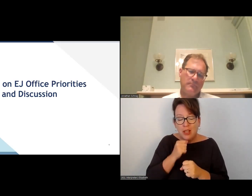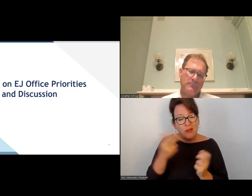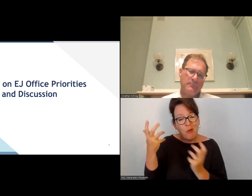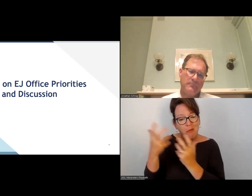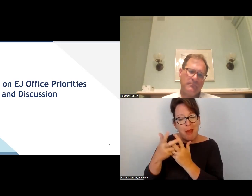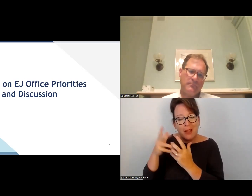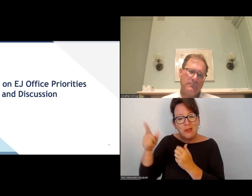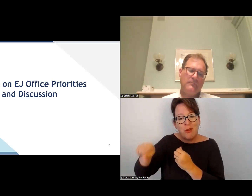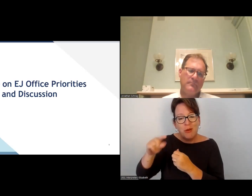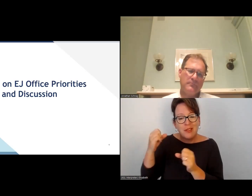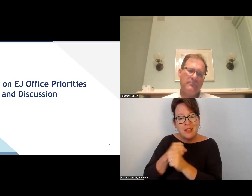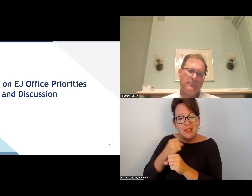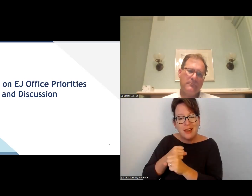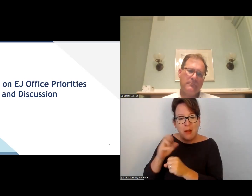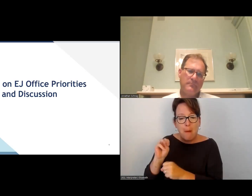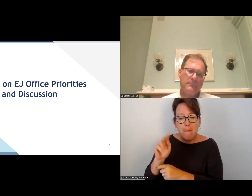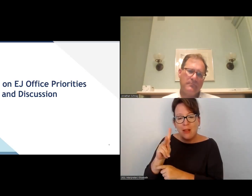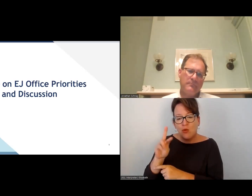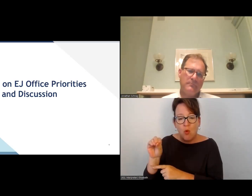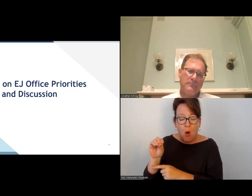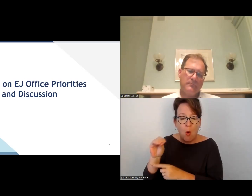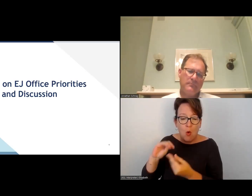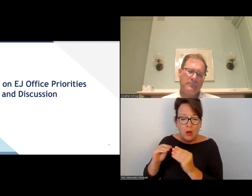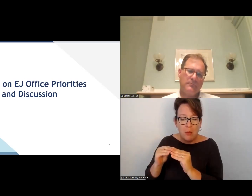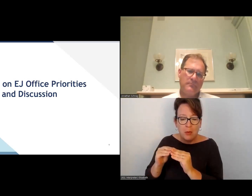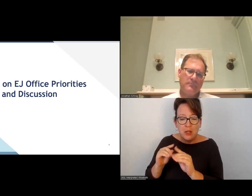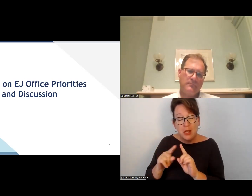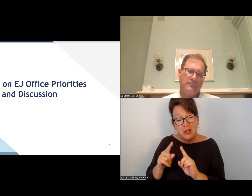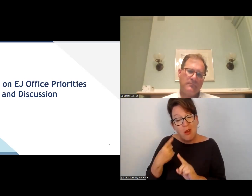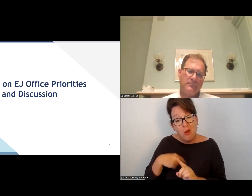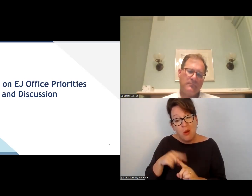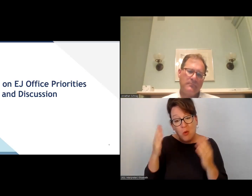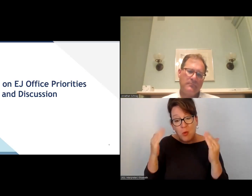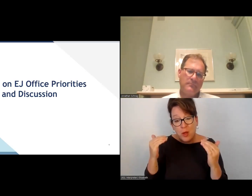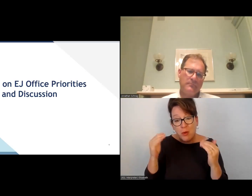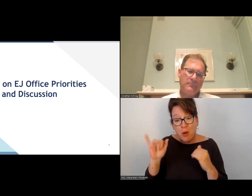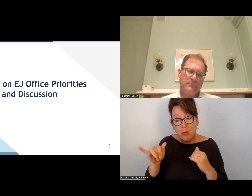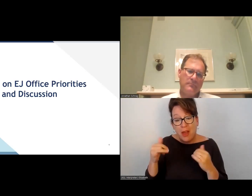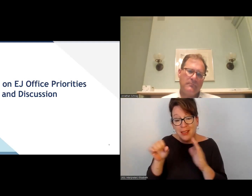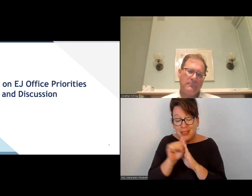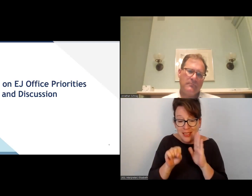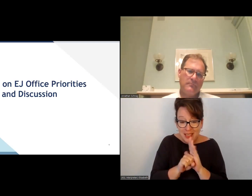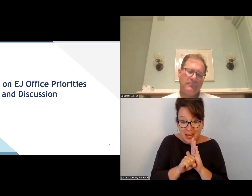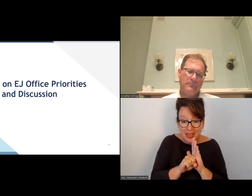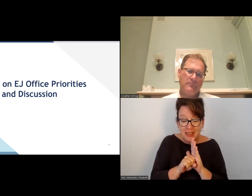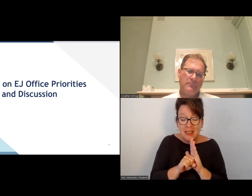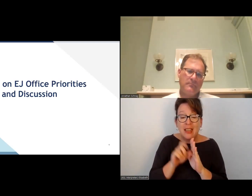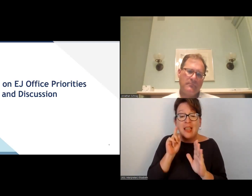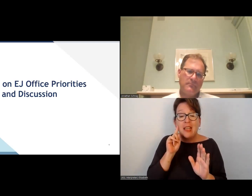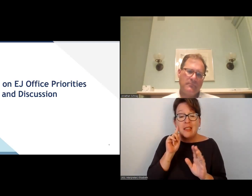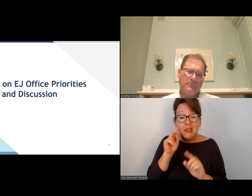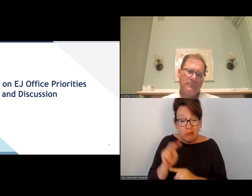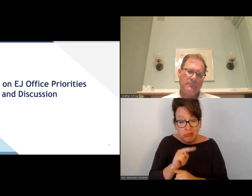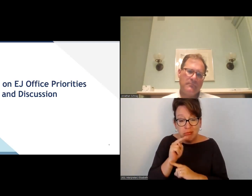metropolitan statistical areas necessarily. And so just would hope that the state is keeping an eye out